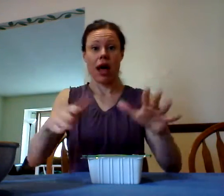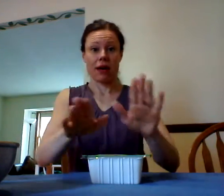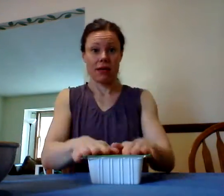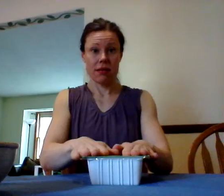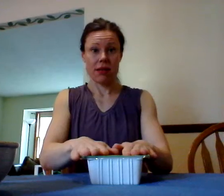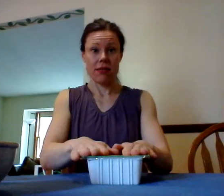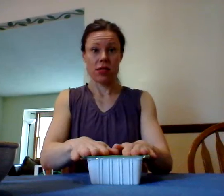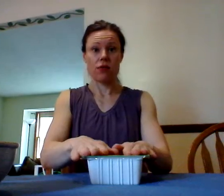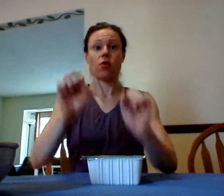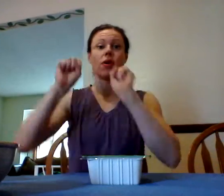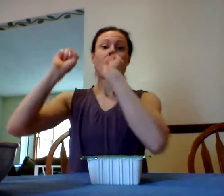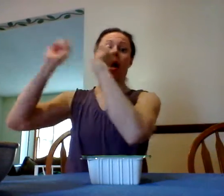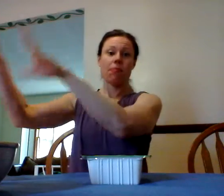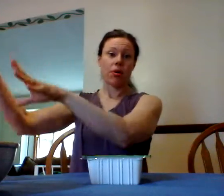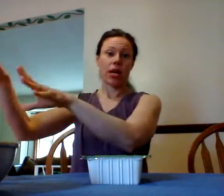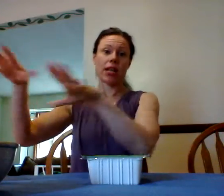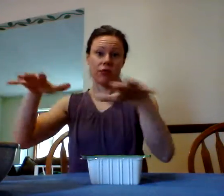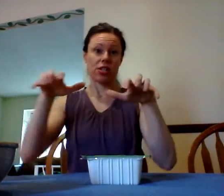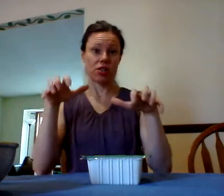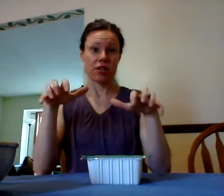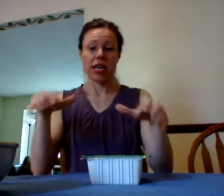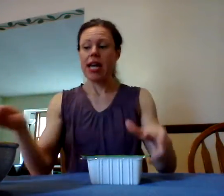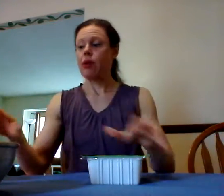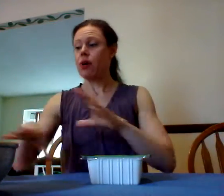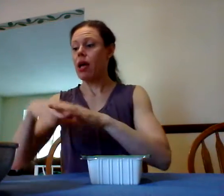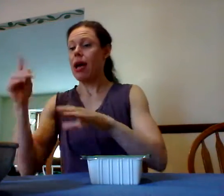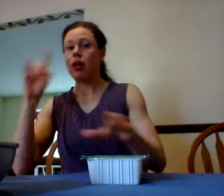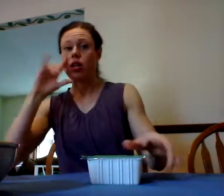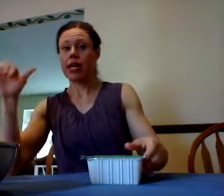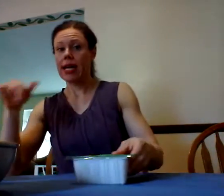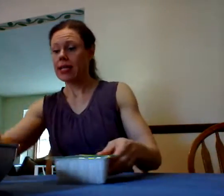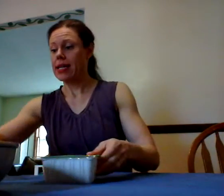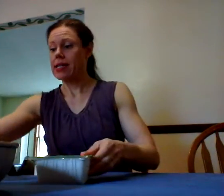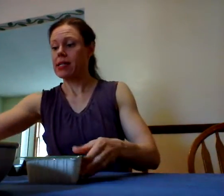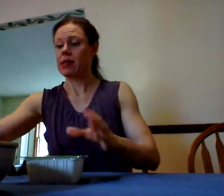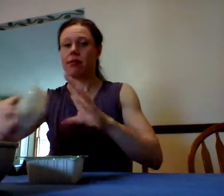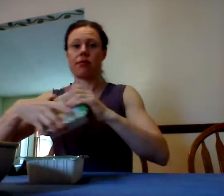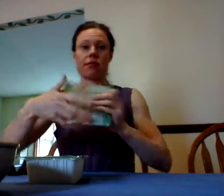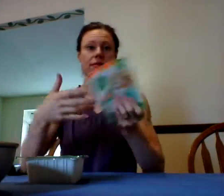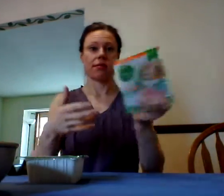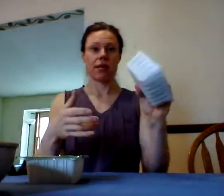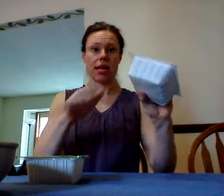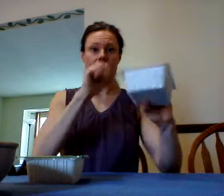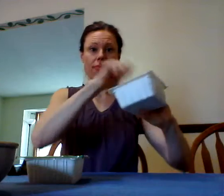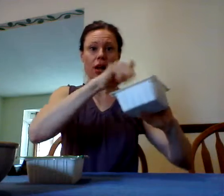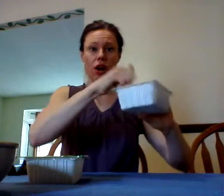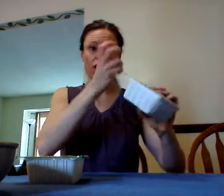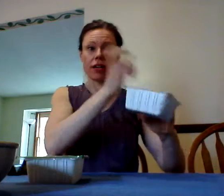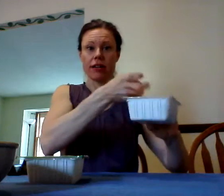block of tofu and put it in the freezer. It will come out looking like this. It'll be hard.